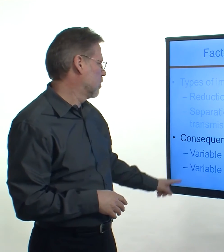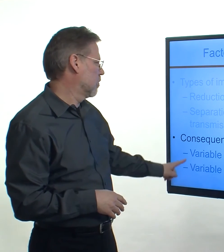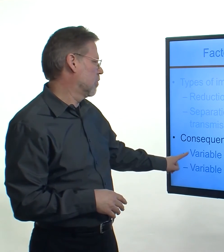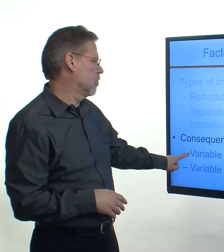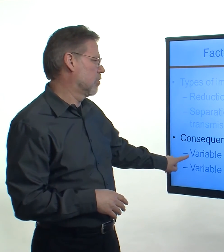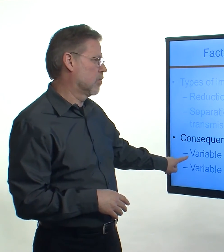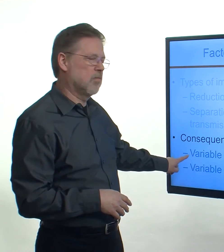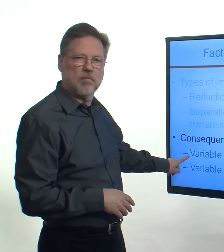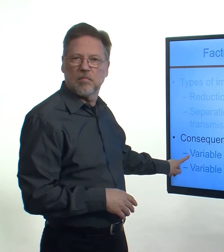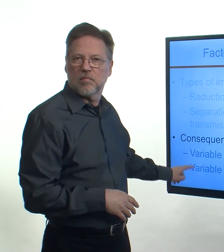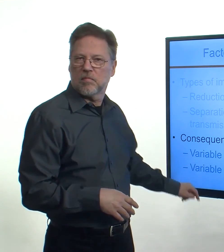policy.